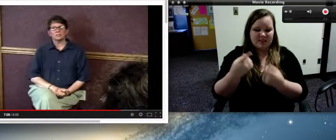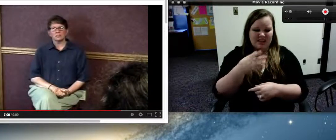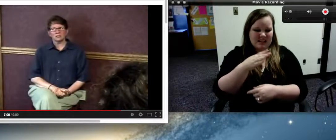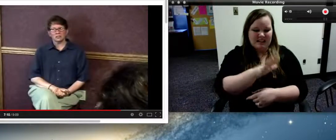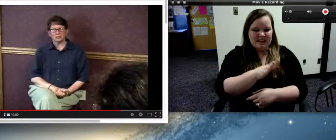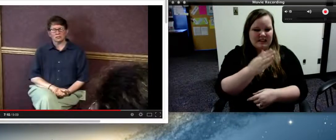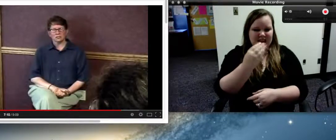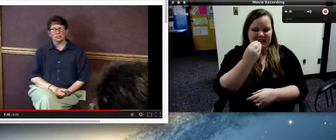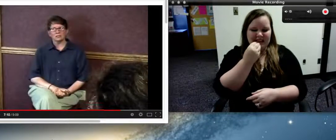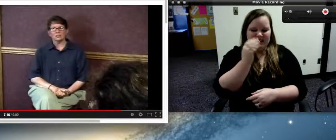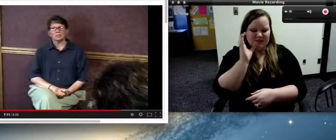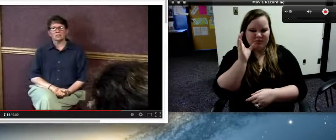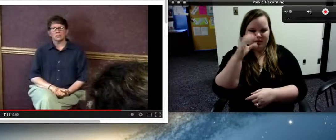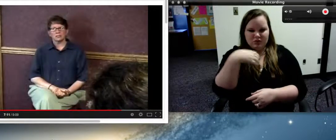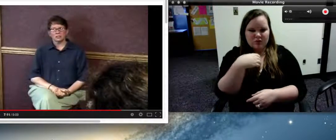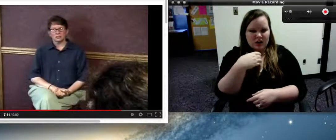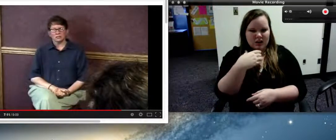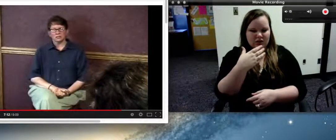guess maybe it's the food.